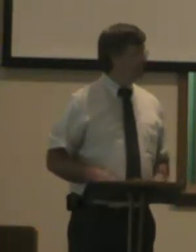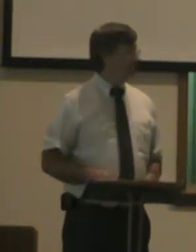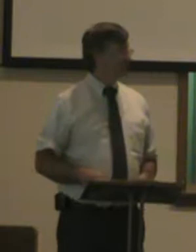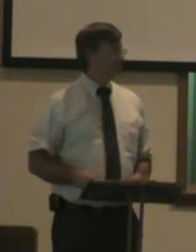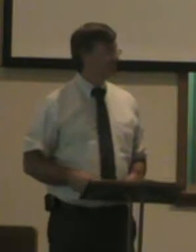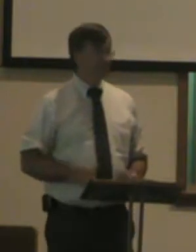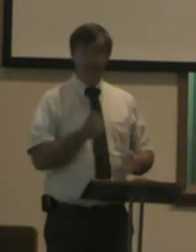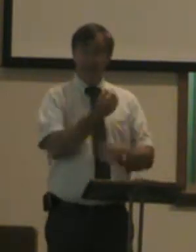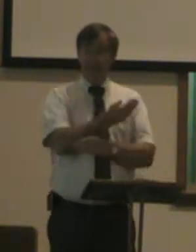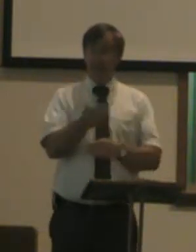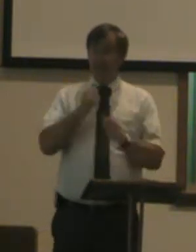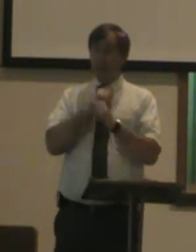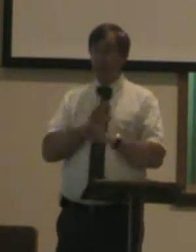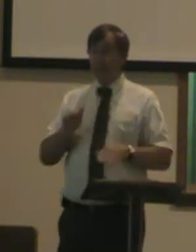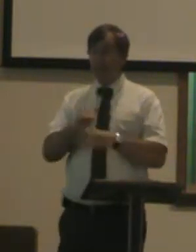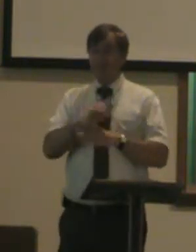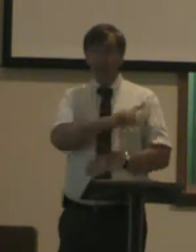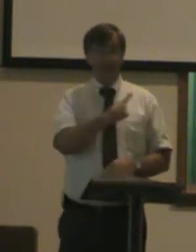us this evening.